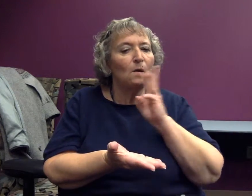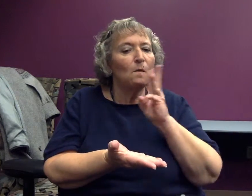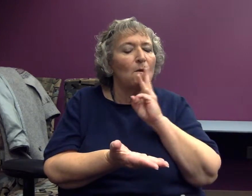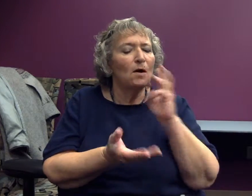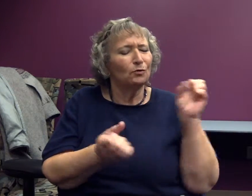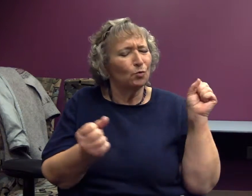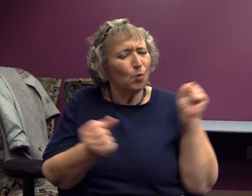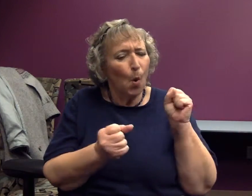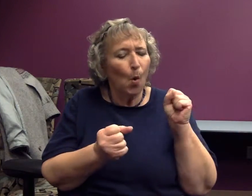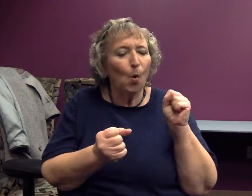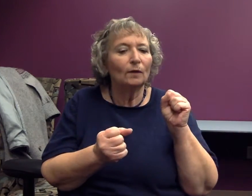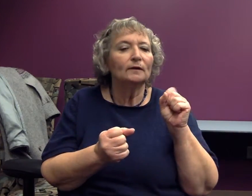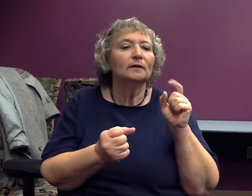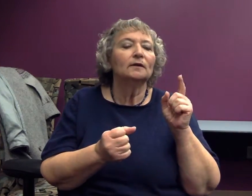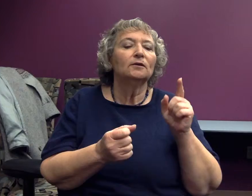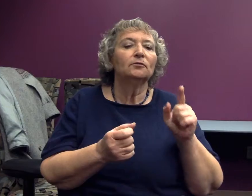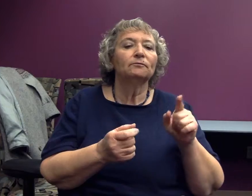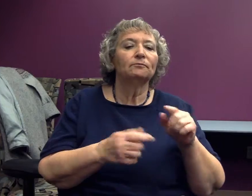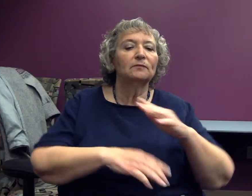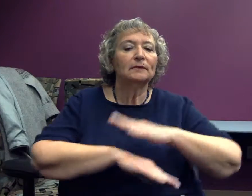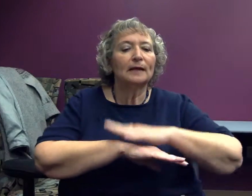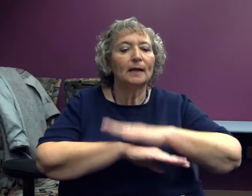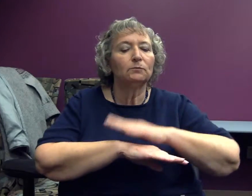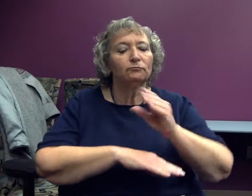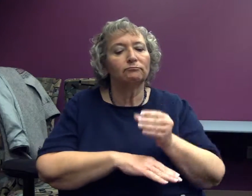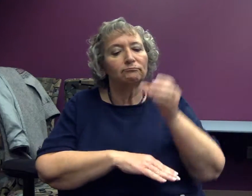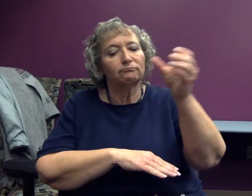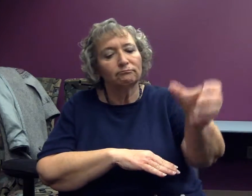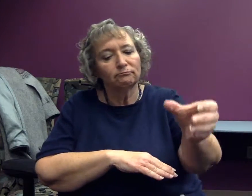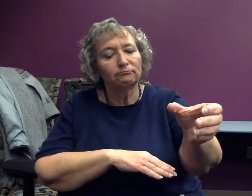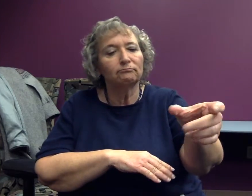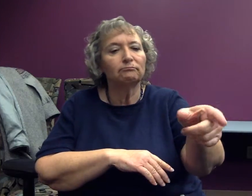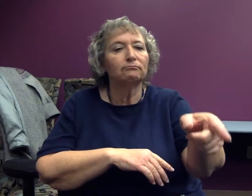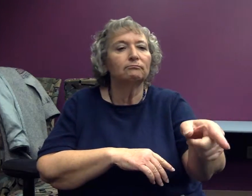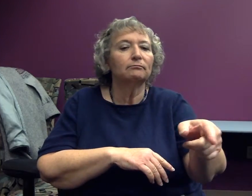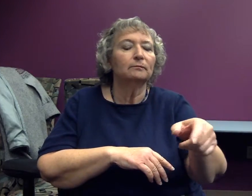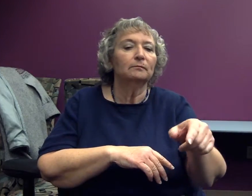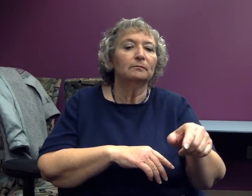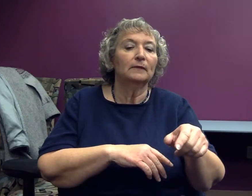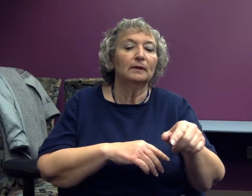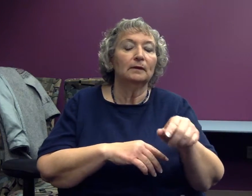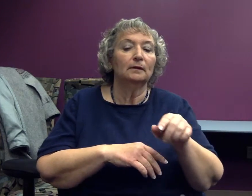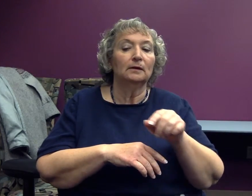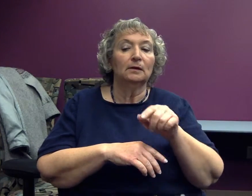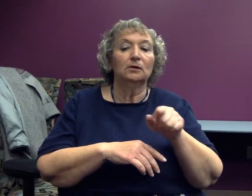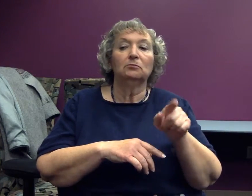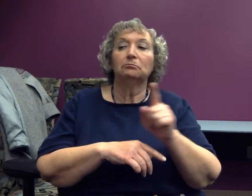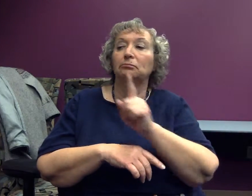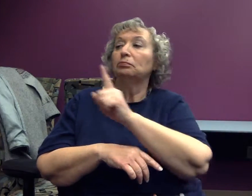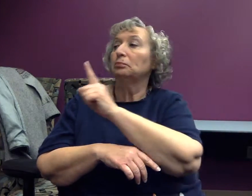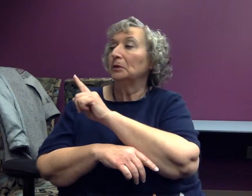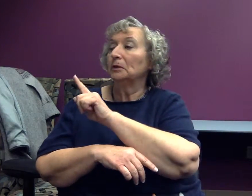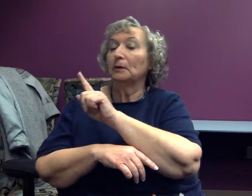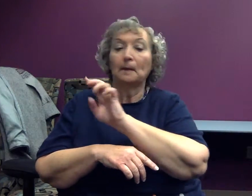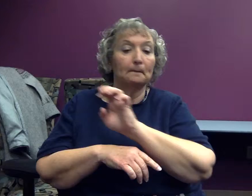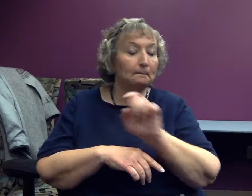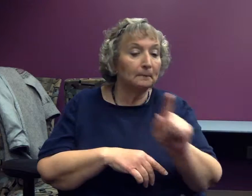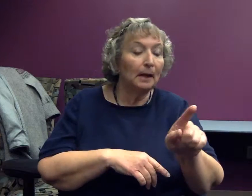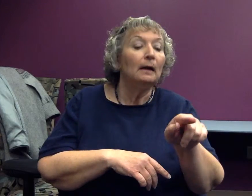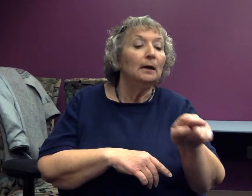a table or whatever, especially when sometimes you come back, and then there is moisture all around the outside of it. I did this,